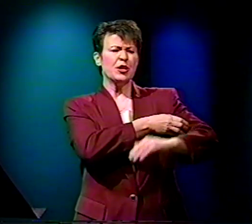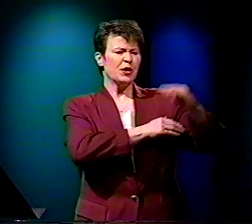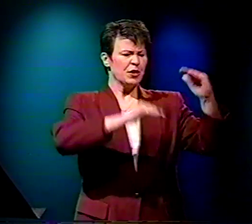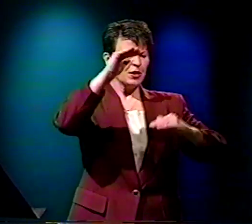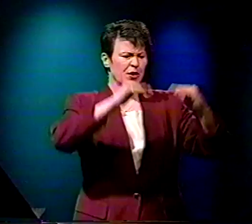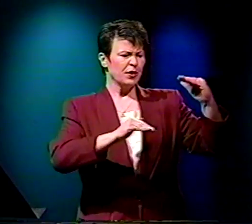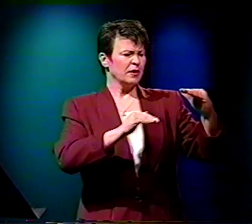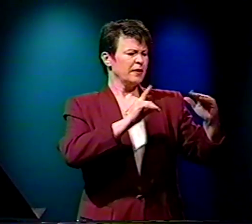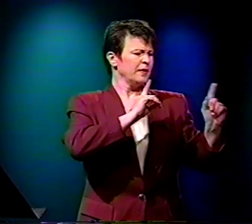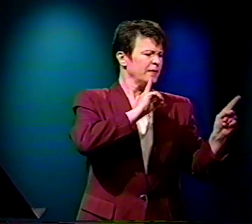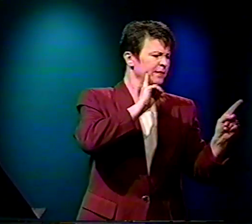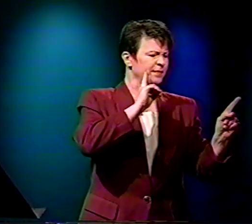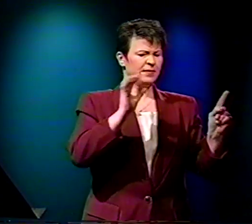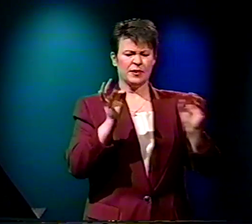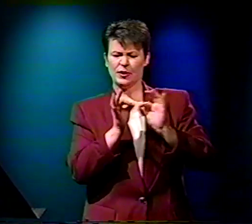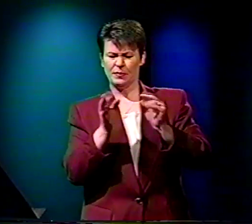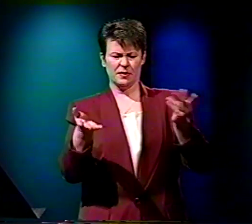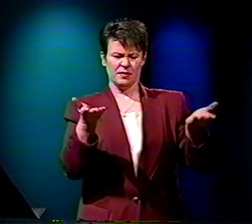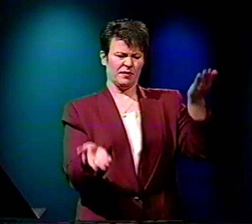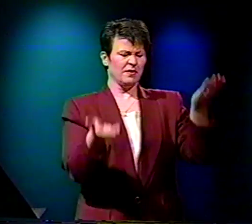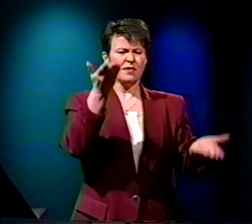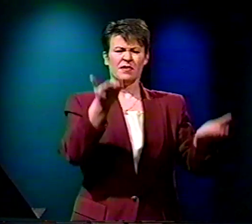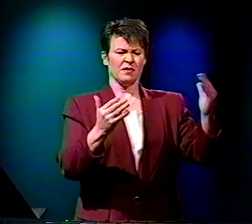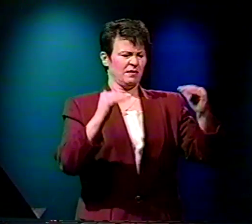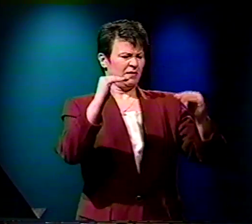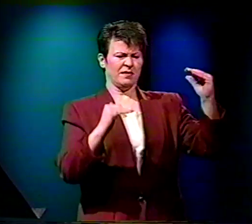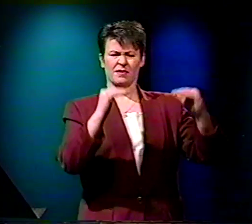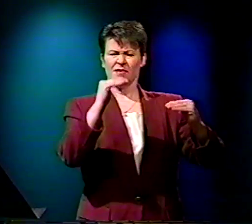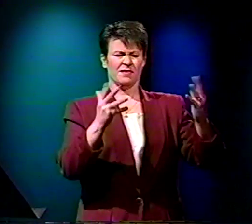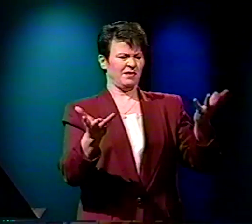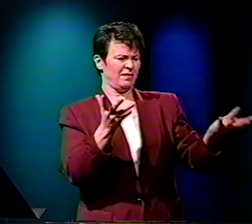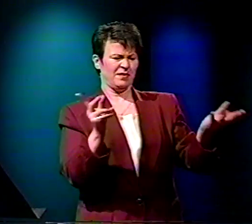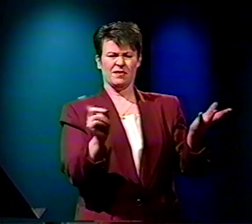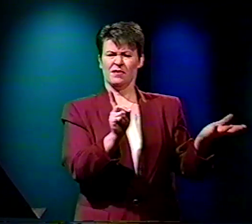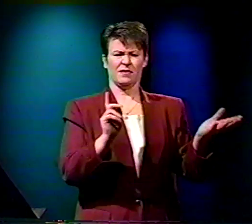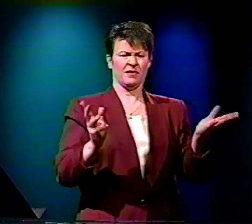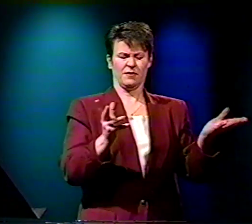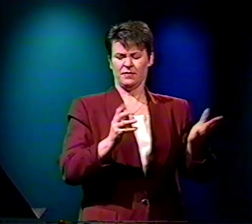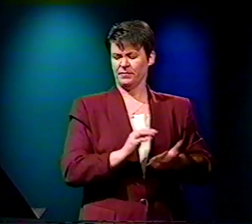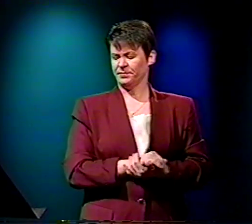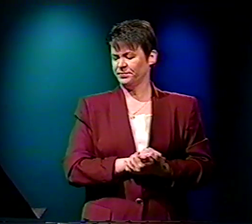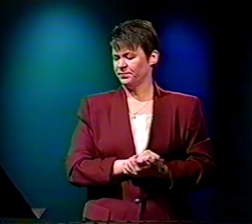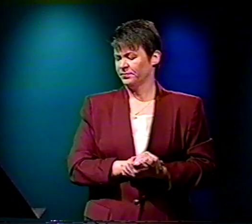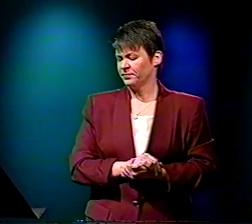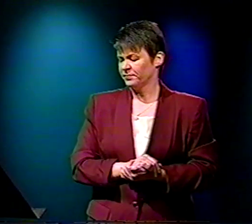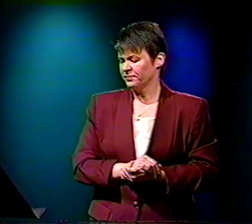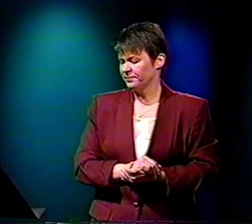there is an inequity in power between deaf people and interpreters.